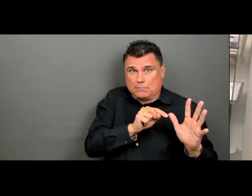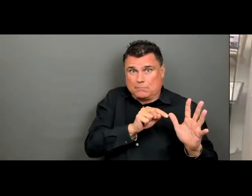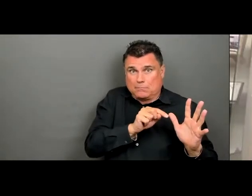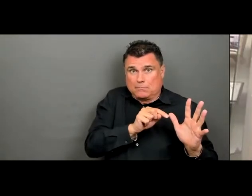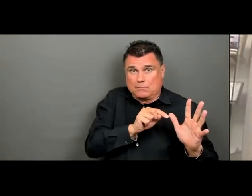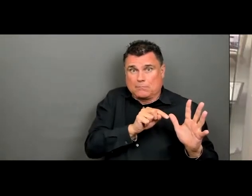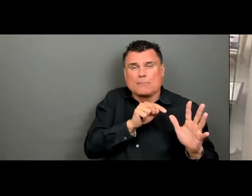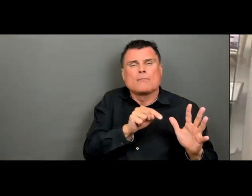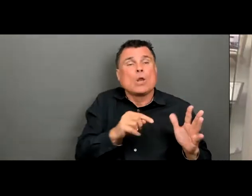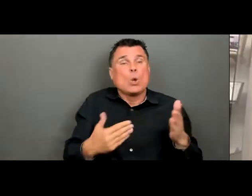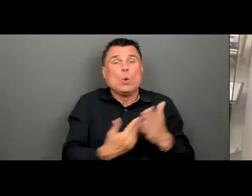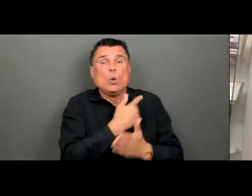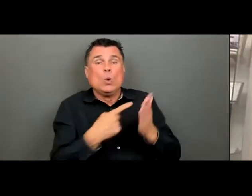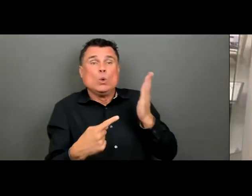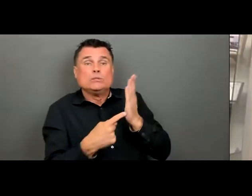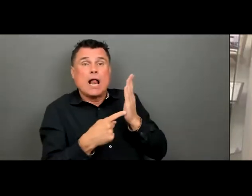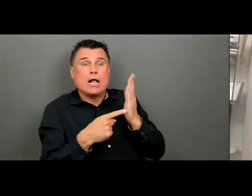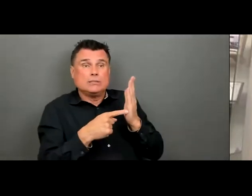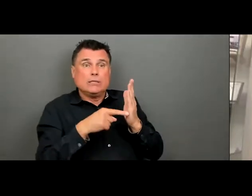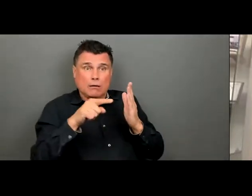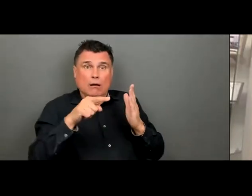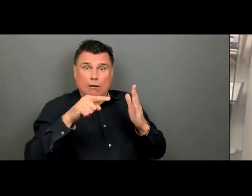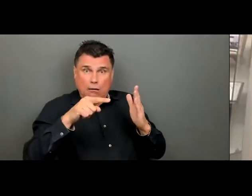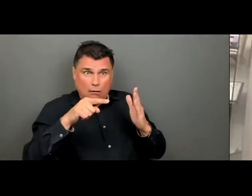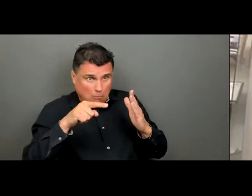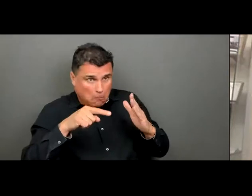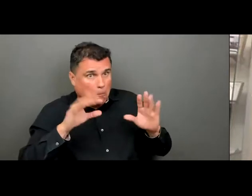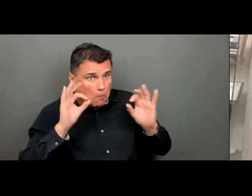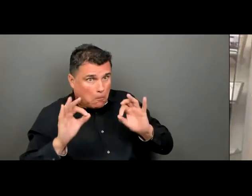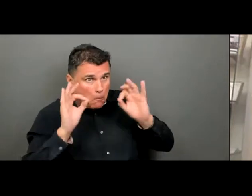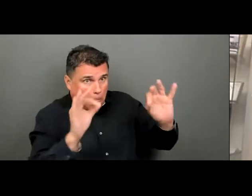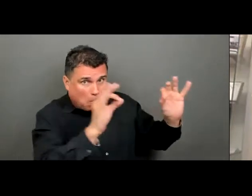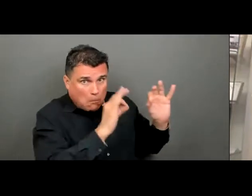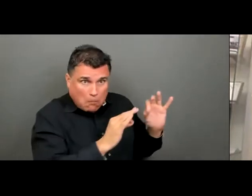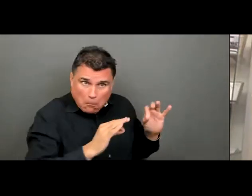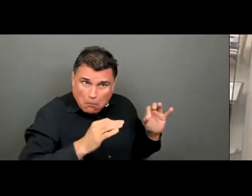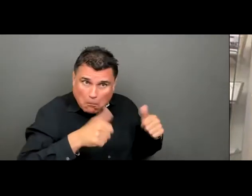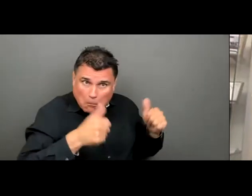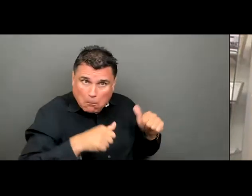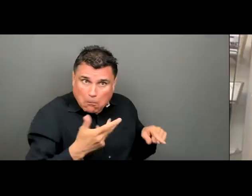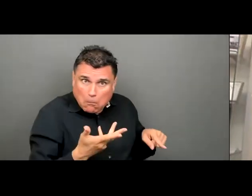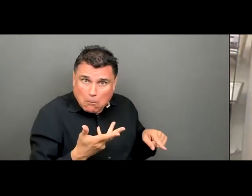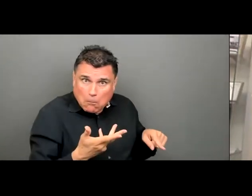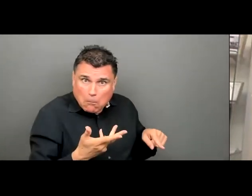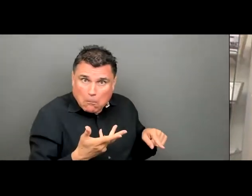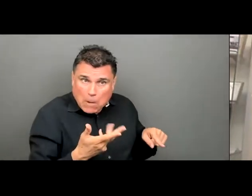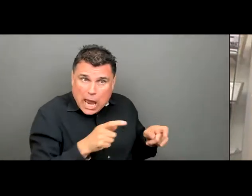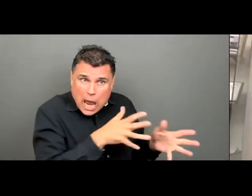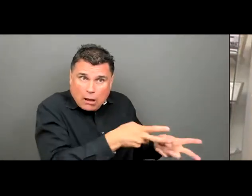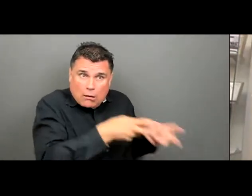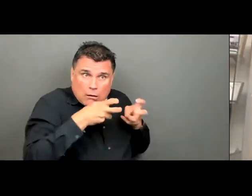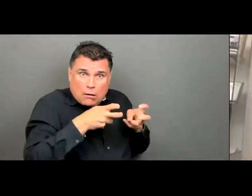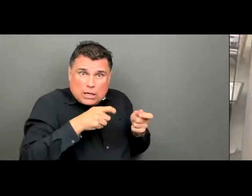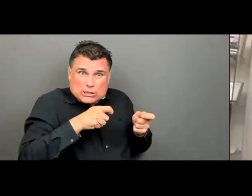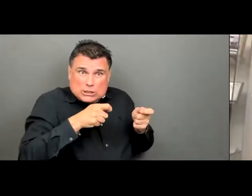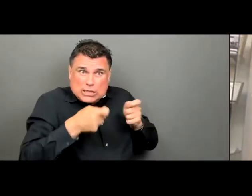cutting-edge technologies are available, but these technologies need to be reconsidered as accessible for everyone in terms